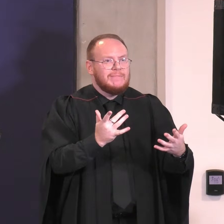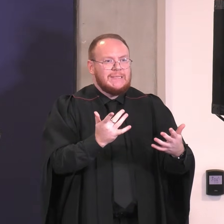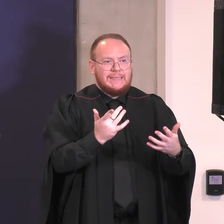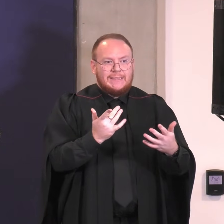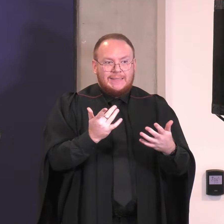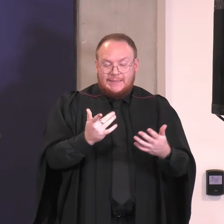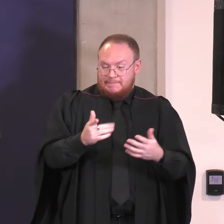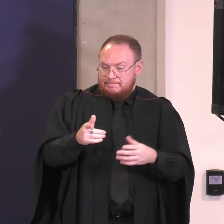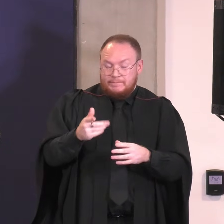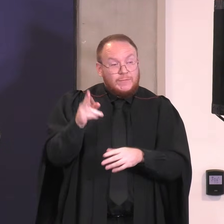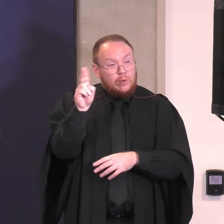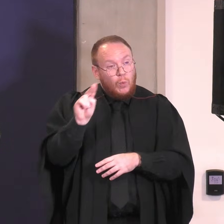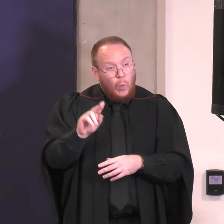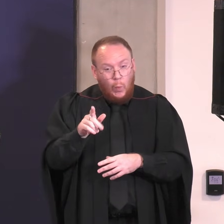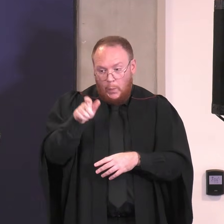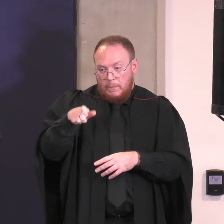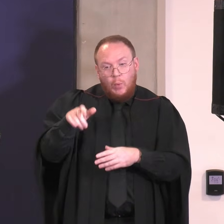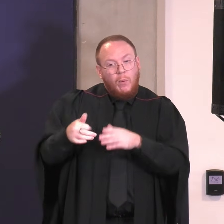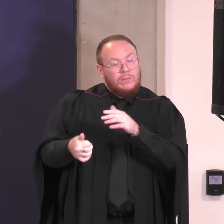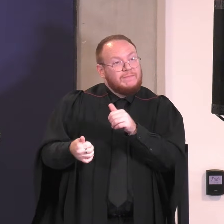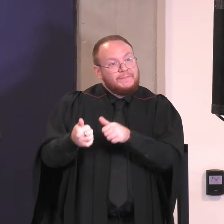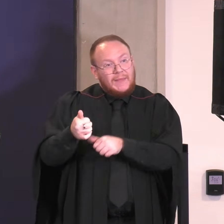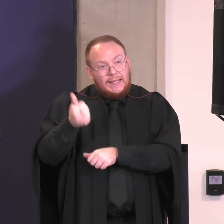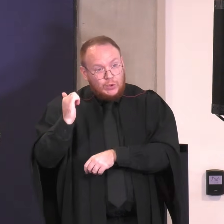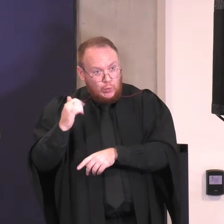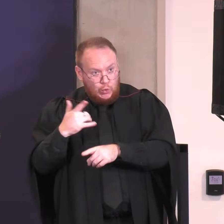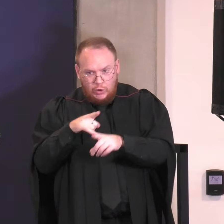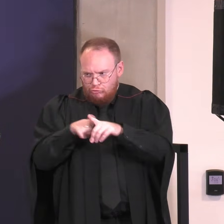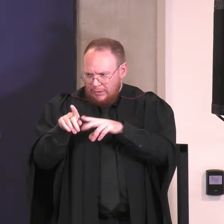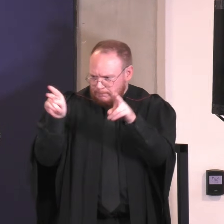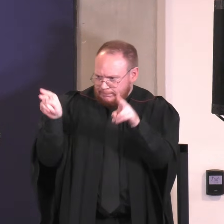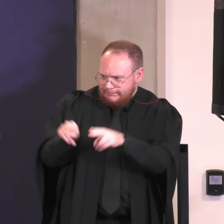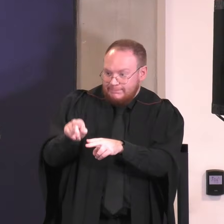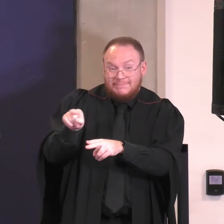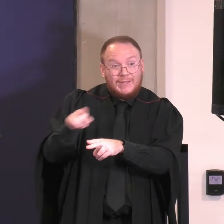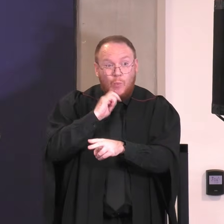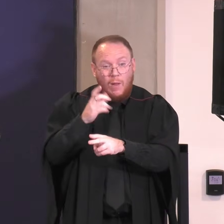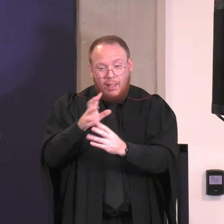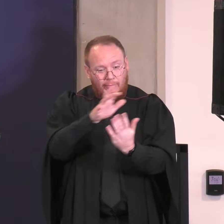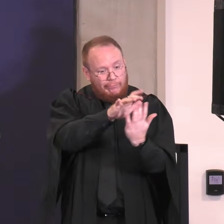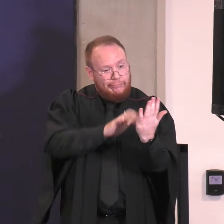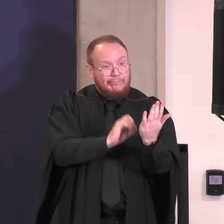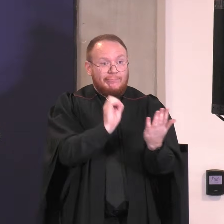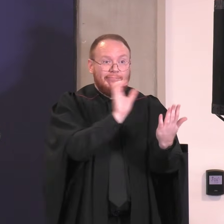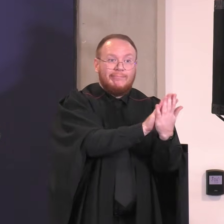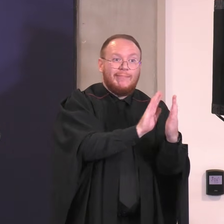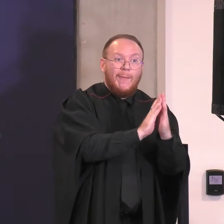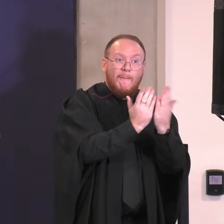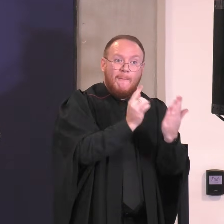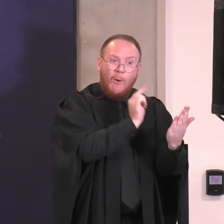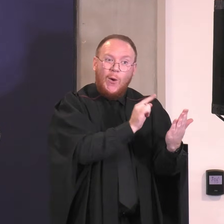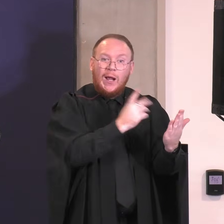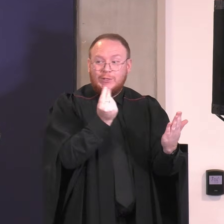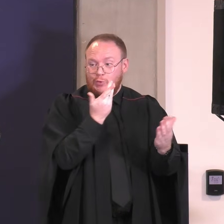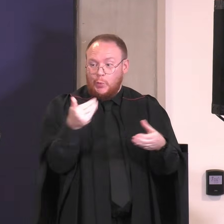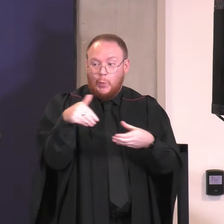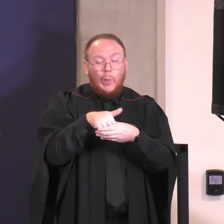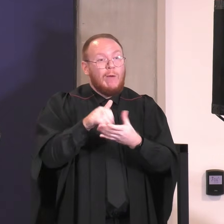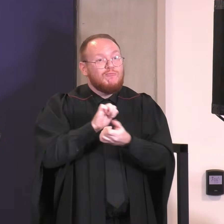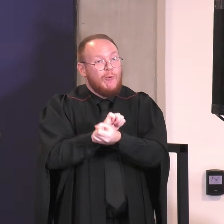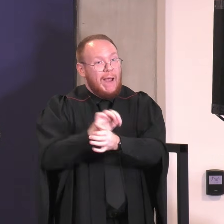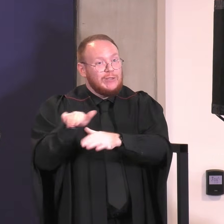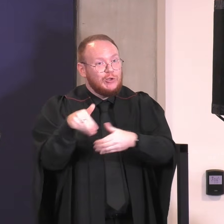in people referral units, which will be featured in a forthcoming book, and she'll soon join the probation service as a full-time probation